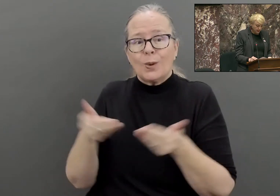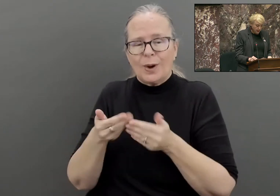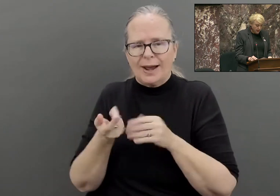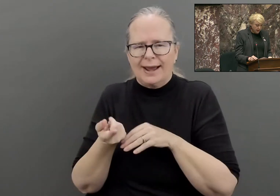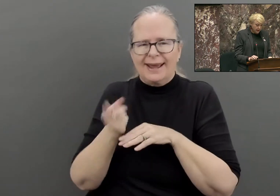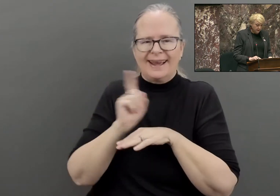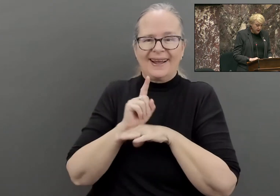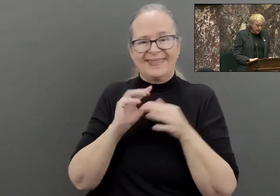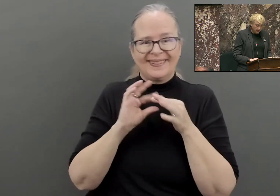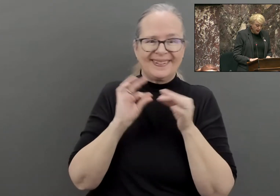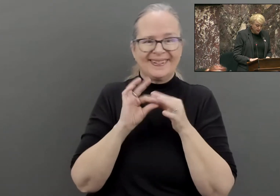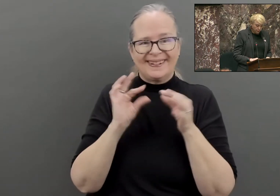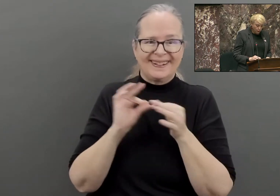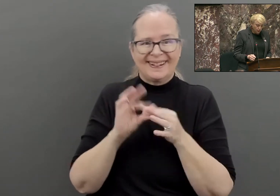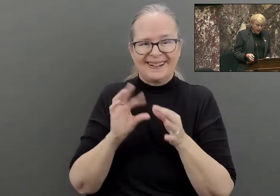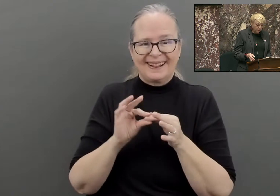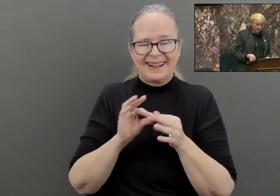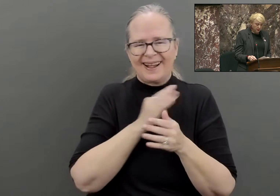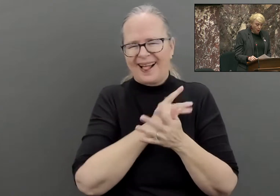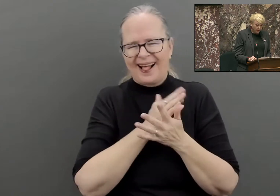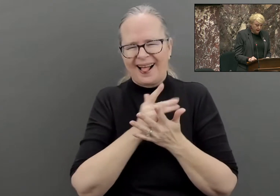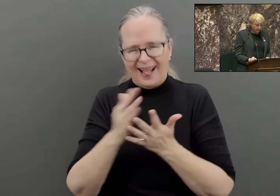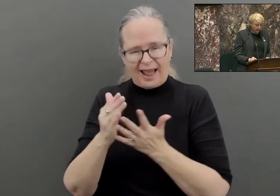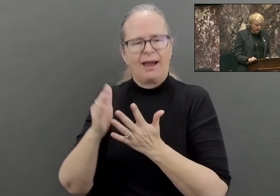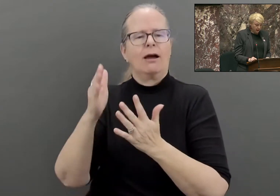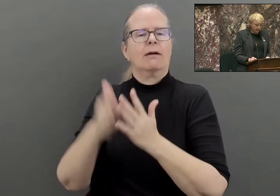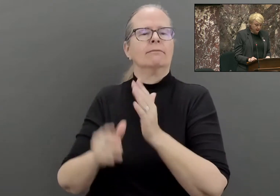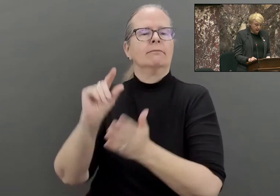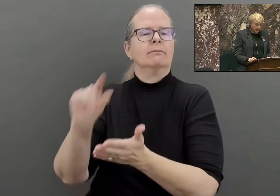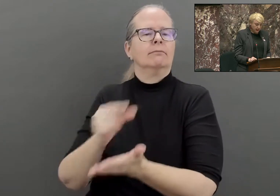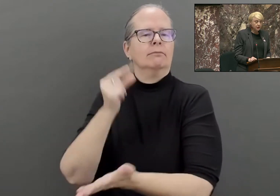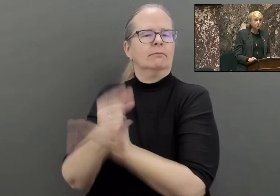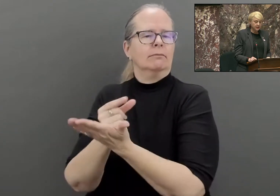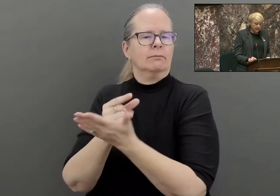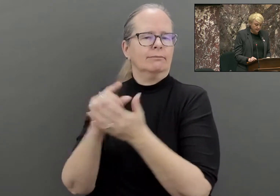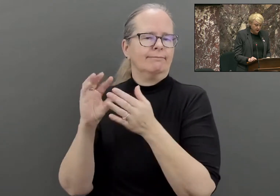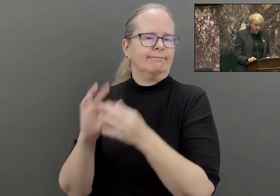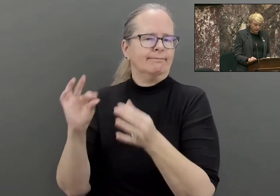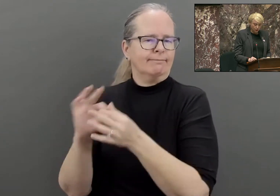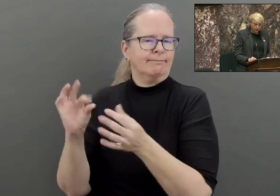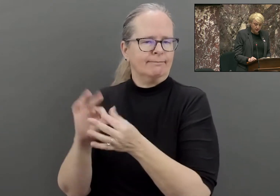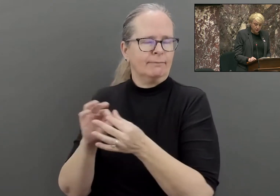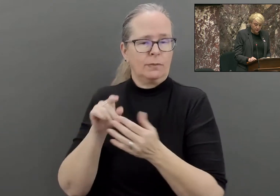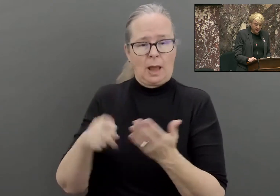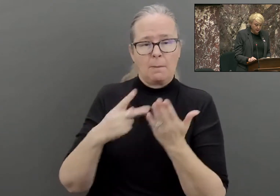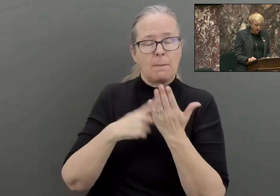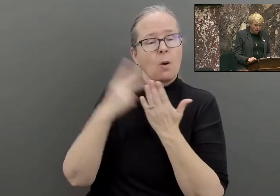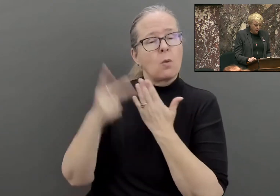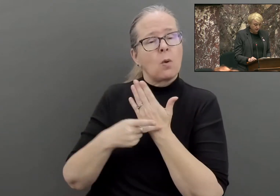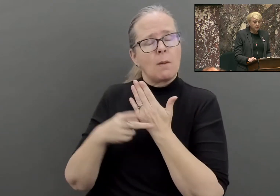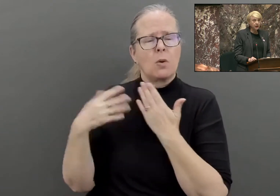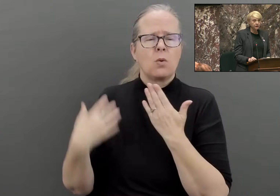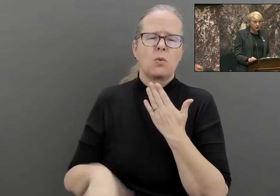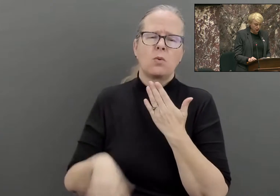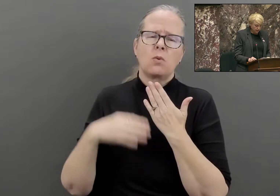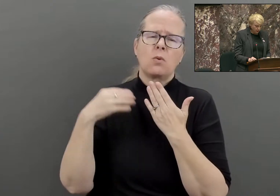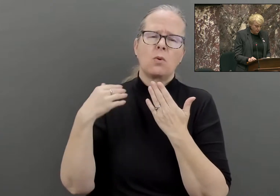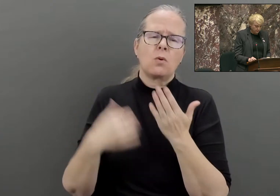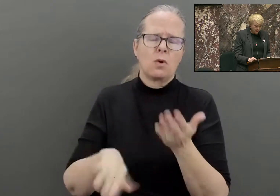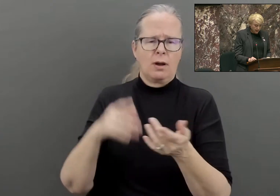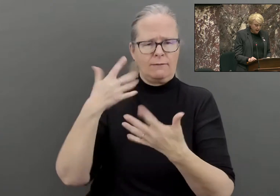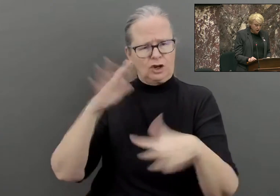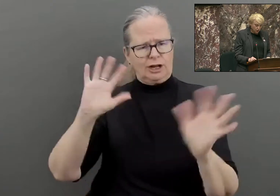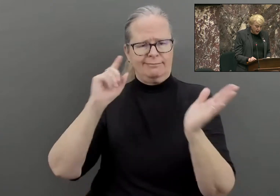perform. David and the program have been widely recognized. He has received the Meritorious Service Medal from the Governor